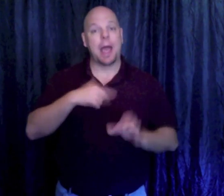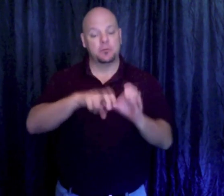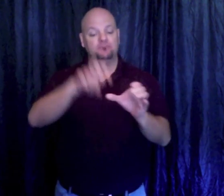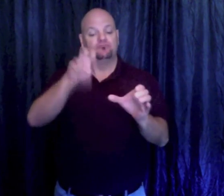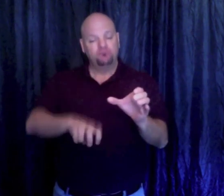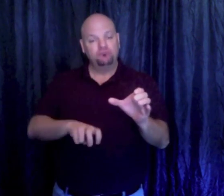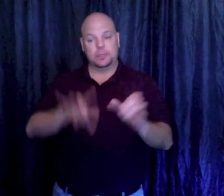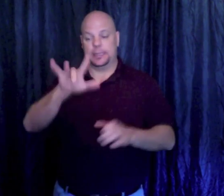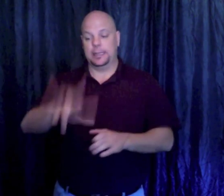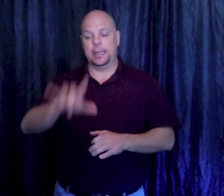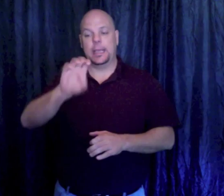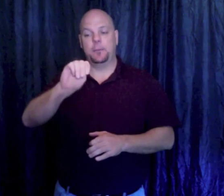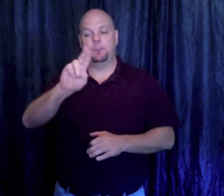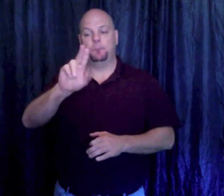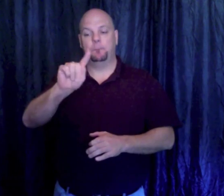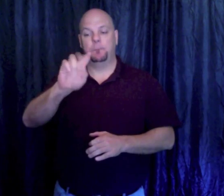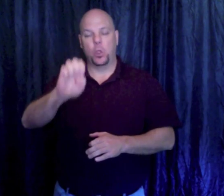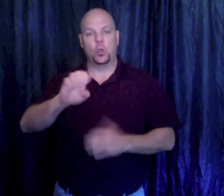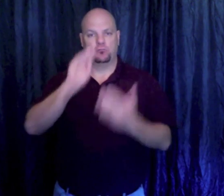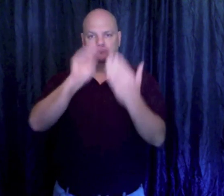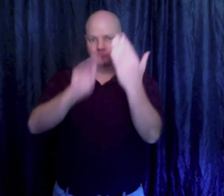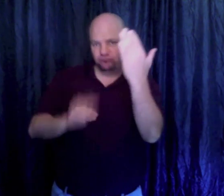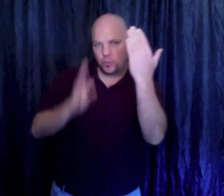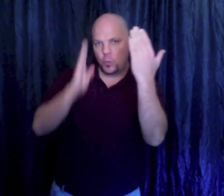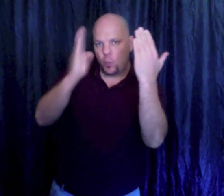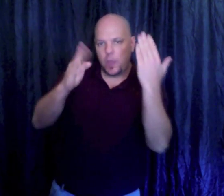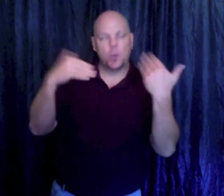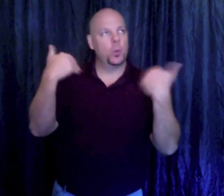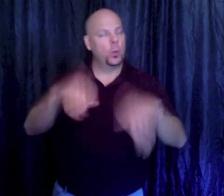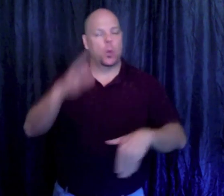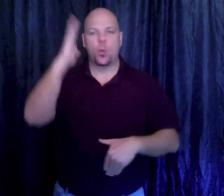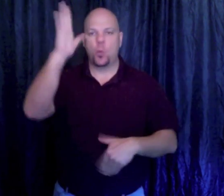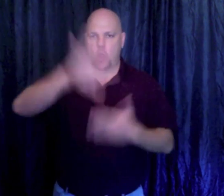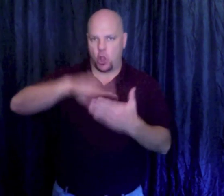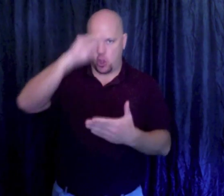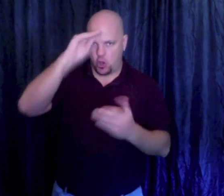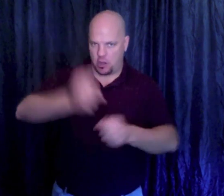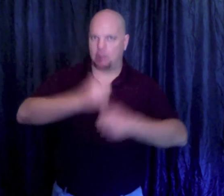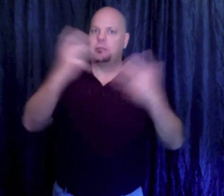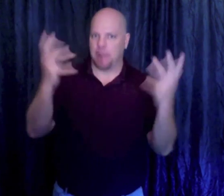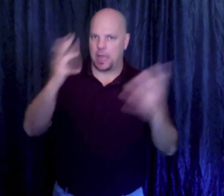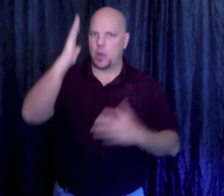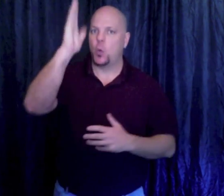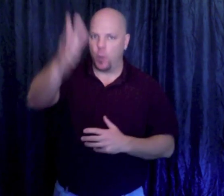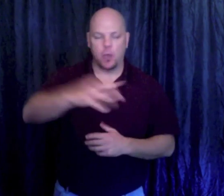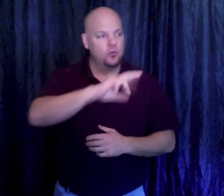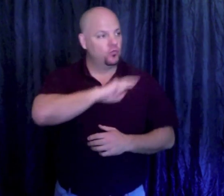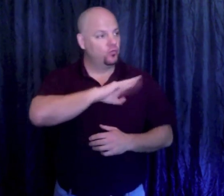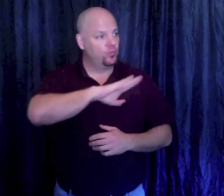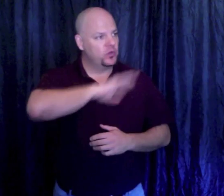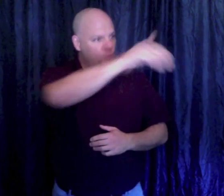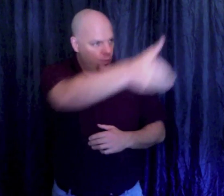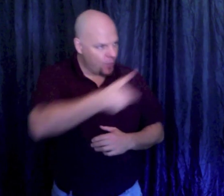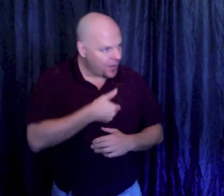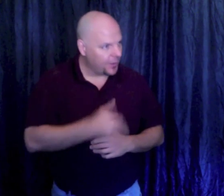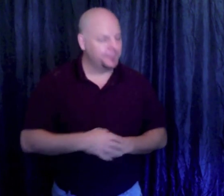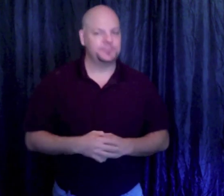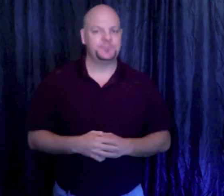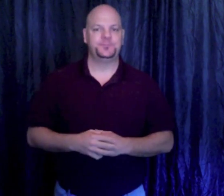take notes because I know we're going to learn a lot this hour. Richard, welcome to the CEU ASL radio show. Thank you so